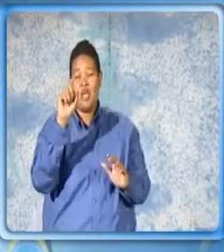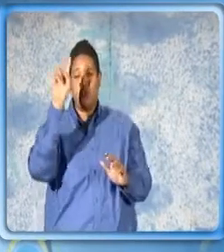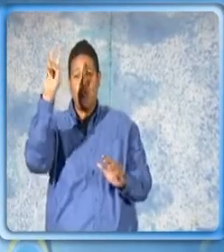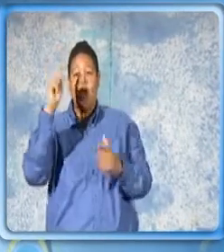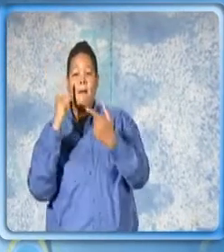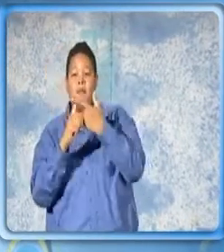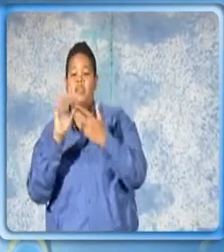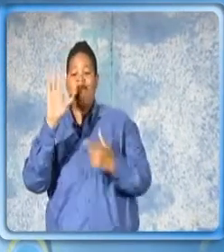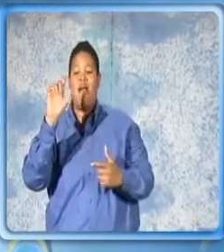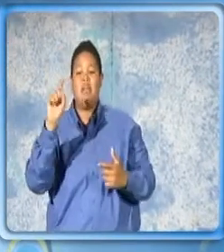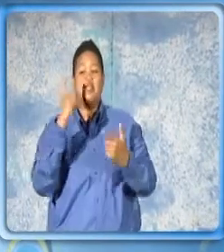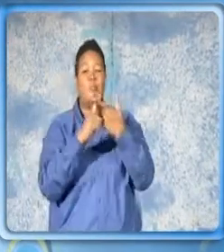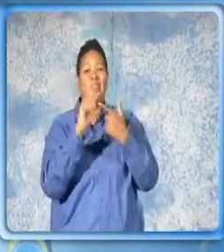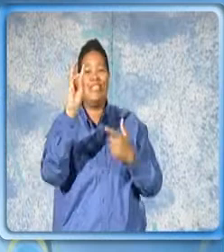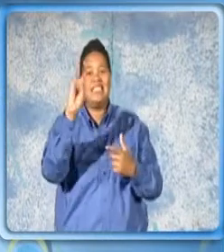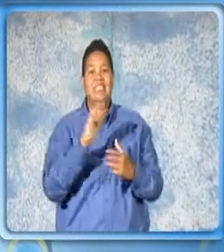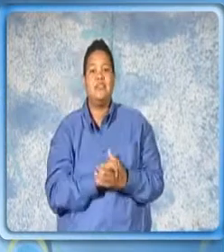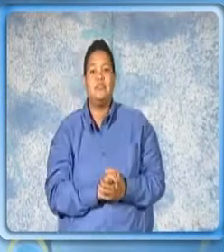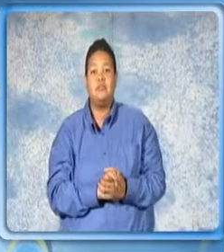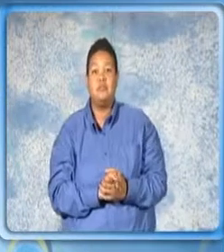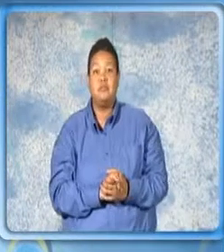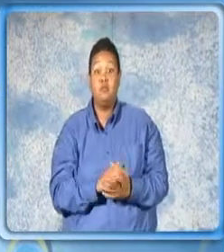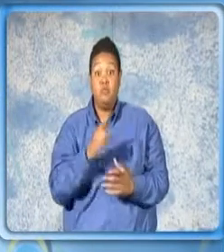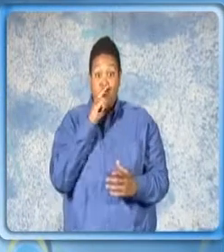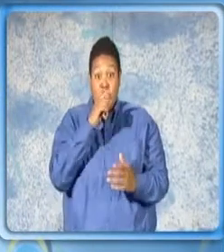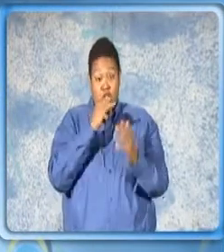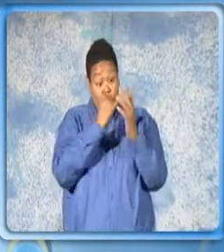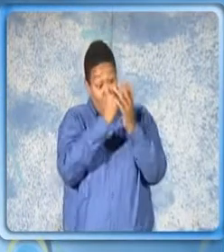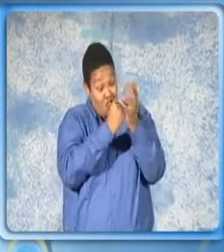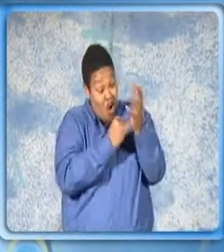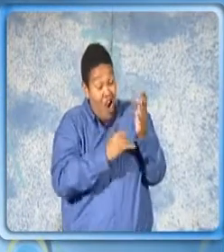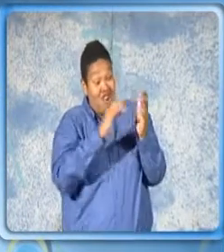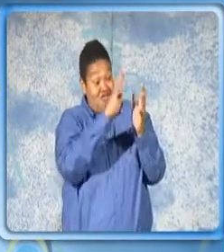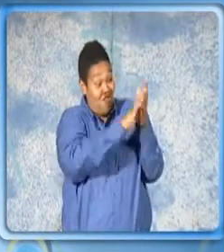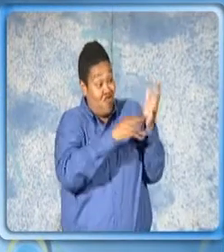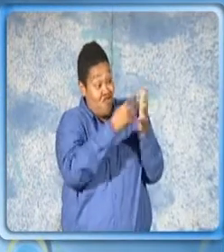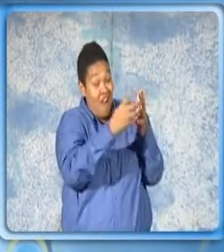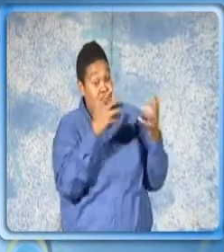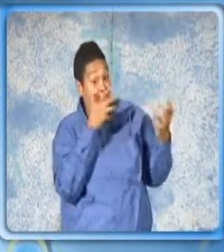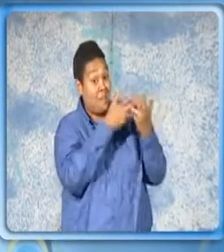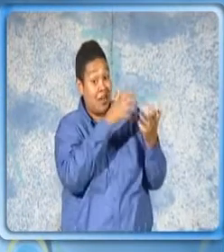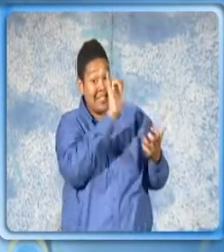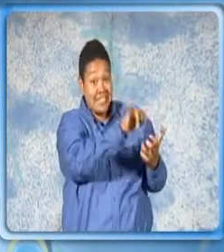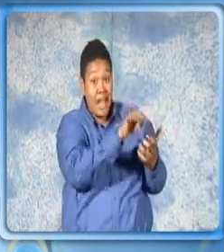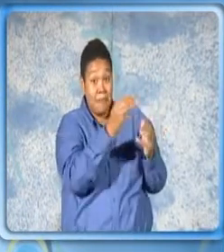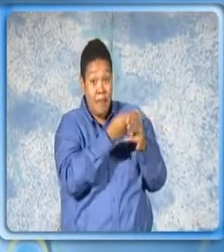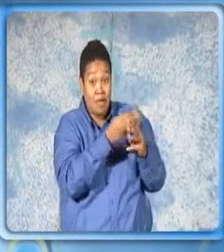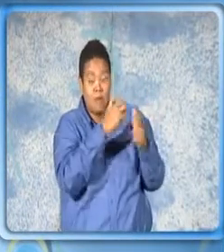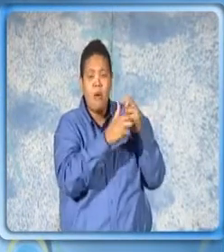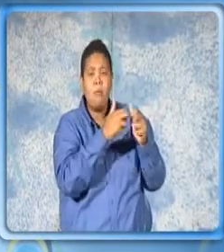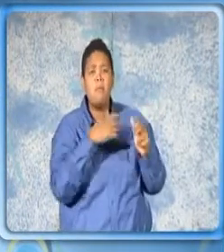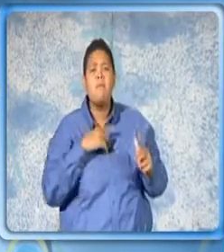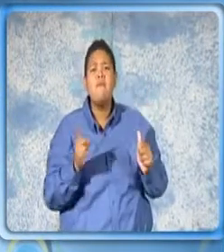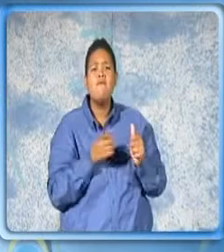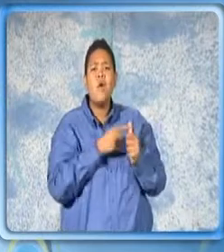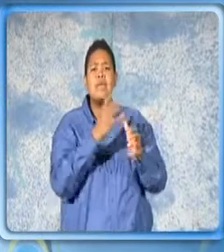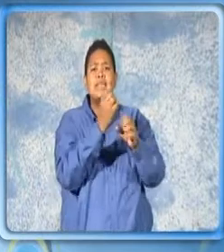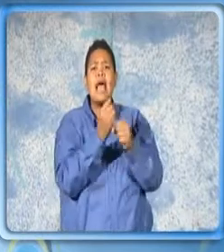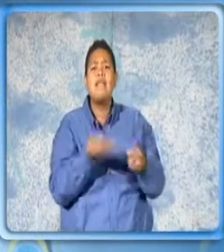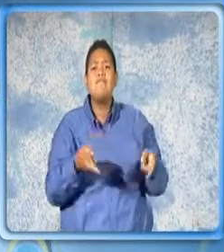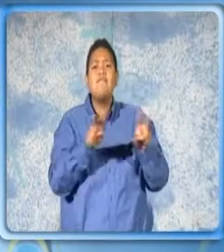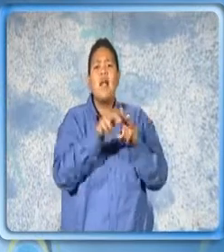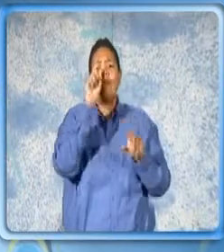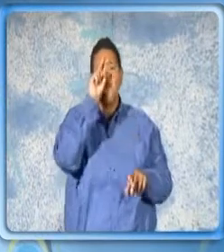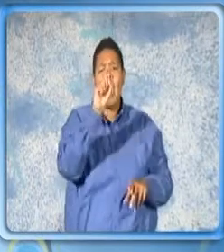plus 6. To draw the graph of this function, we first obtain values for the domain x